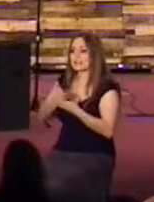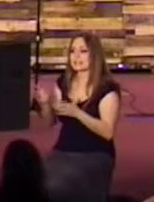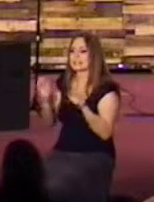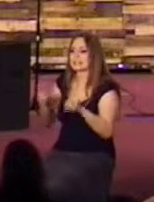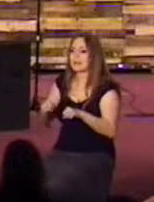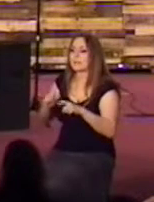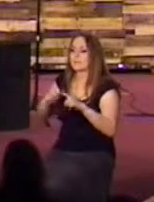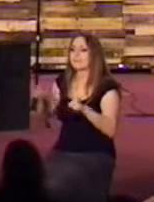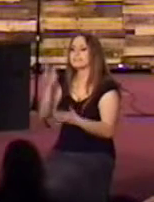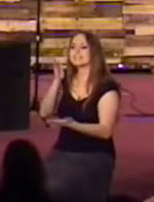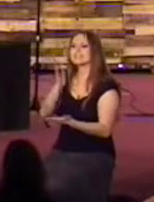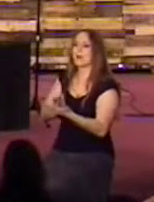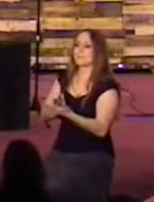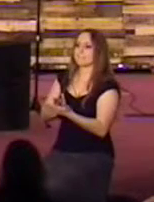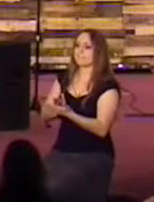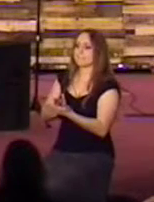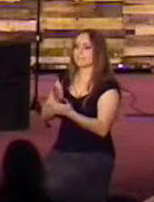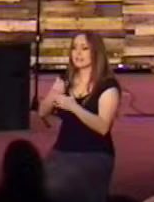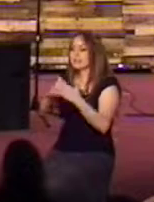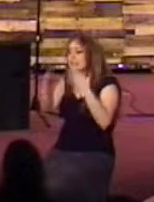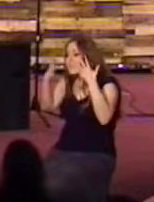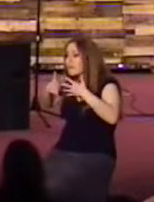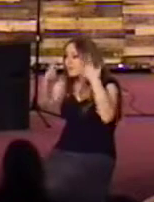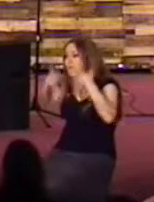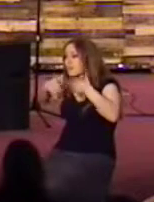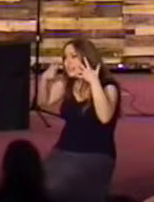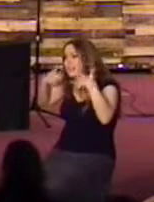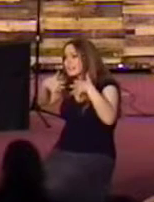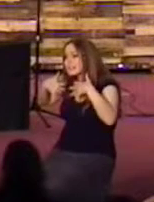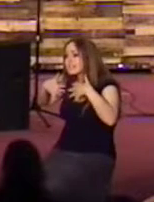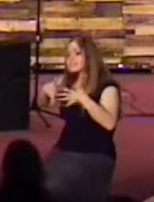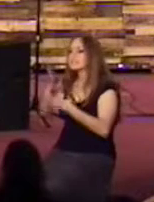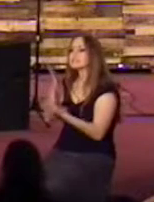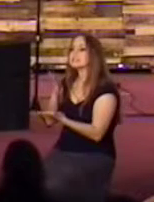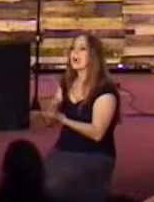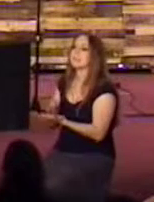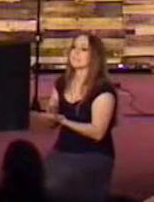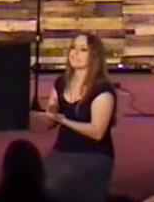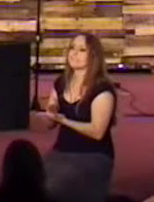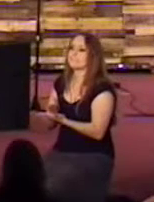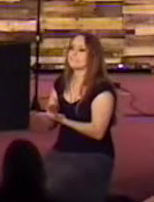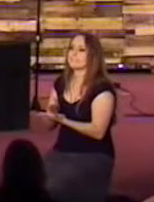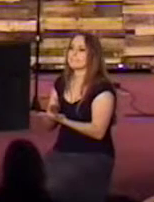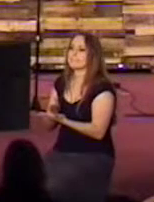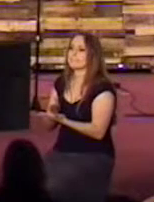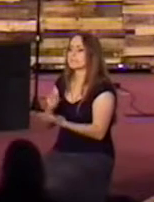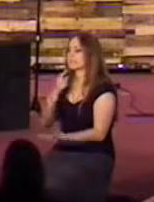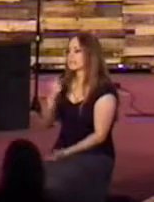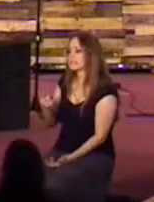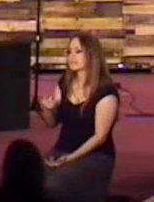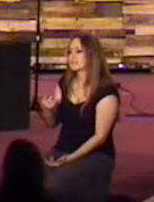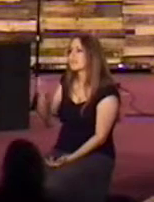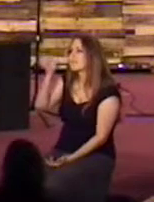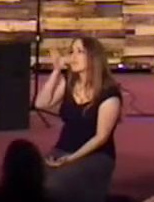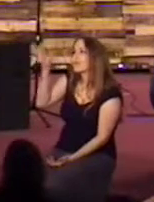here in the middle of his grief, in the middle of his weeping. He stops here and he says,